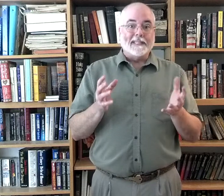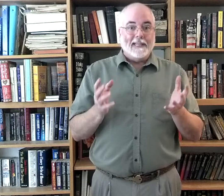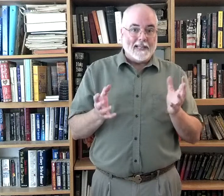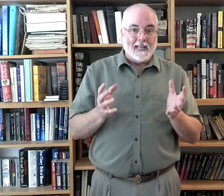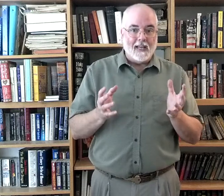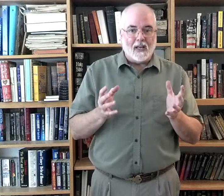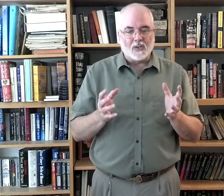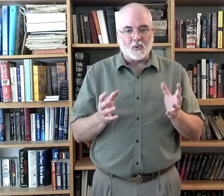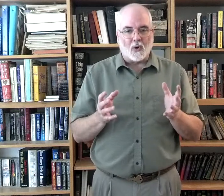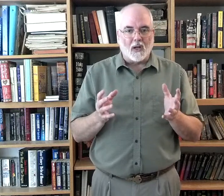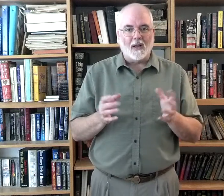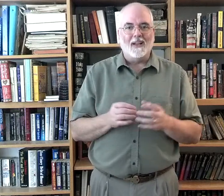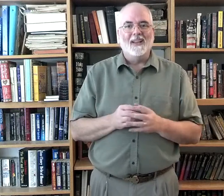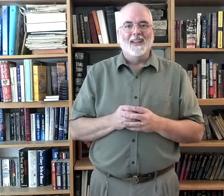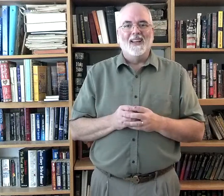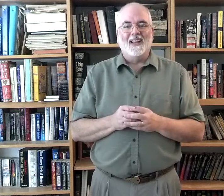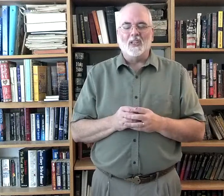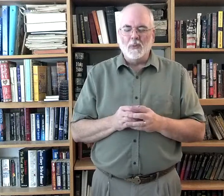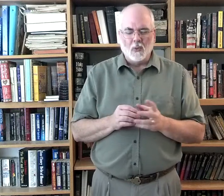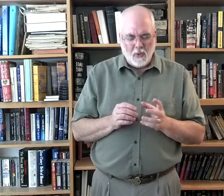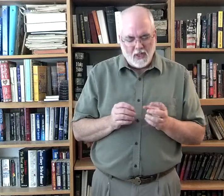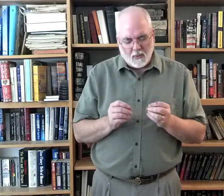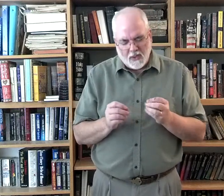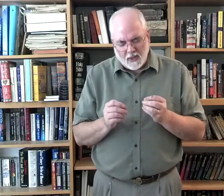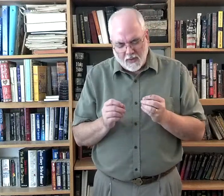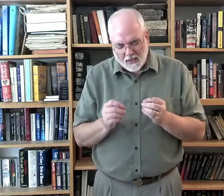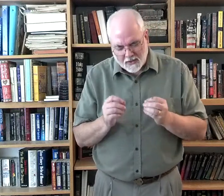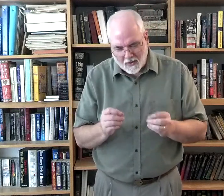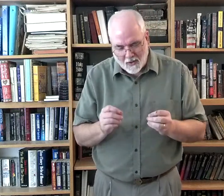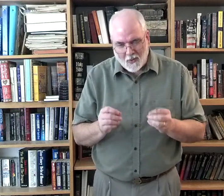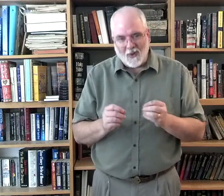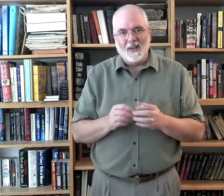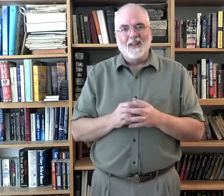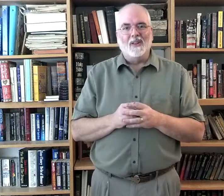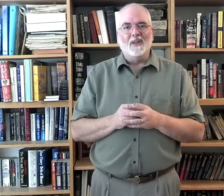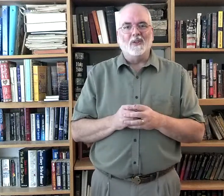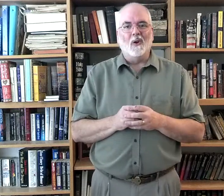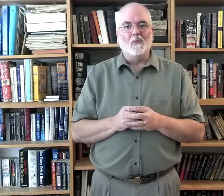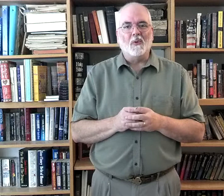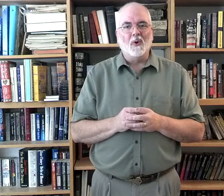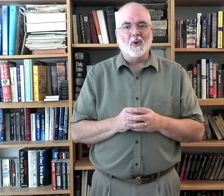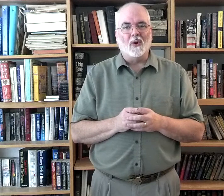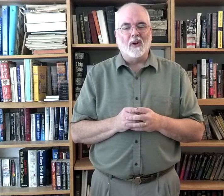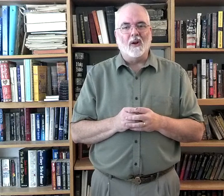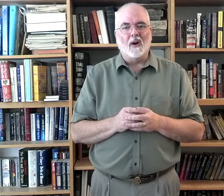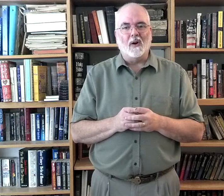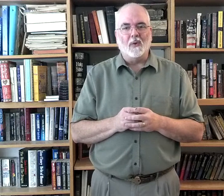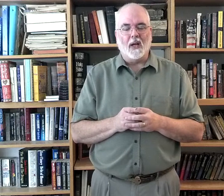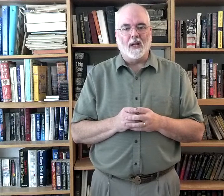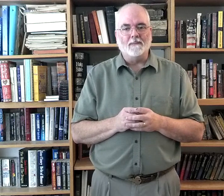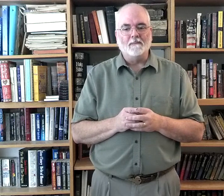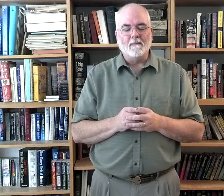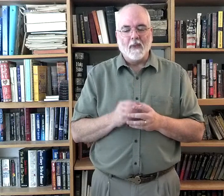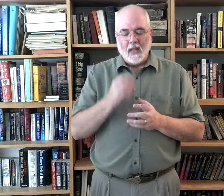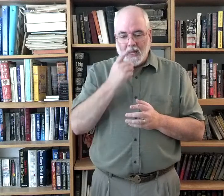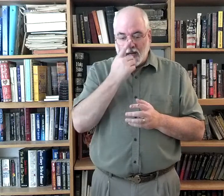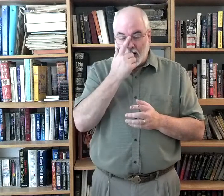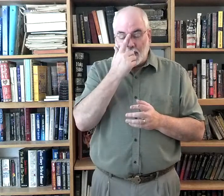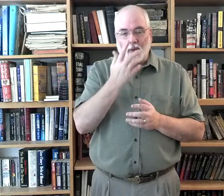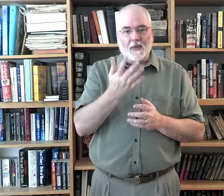sing, sorta. It's gonna be really, really, really slow. The song Pure in Heart, O God. And a couple of things